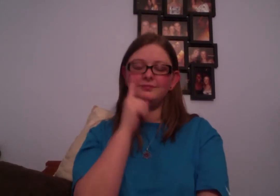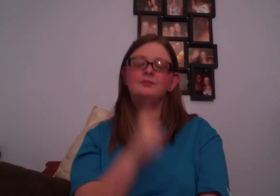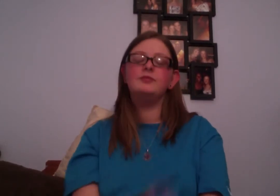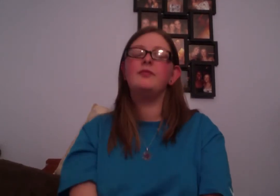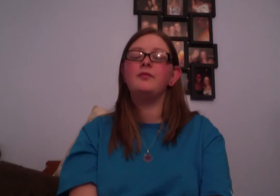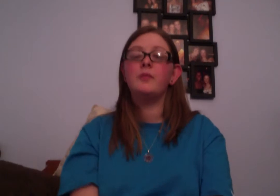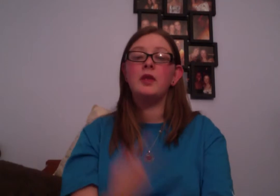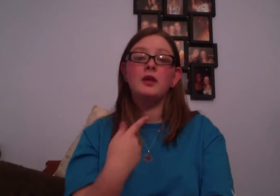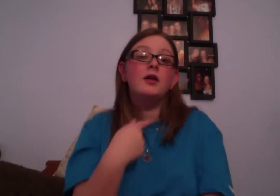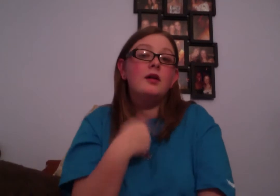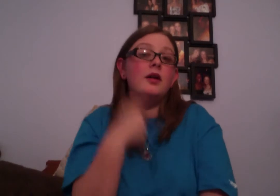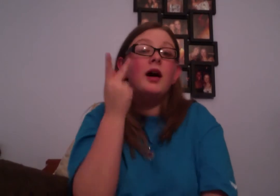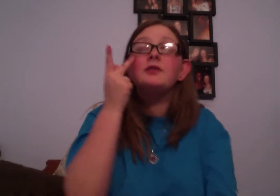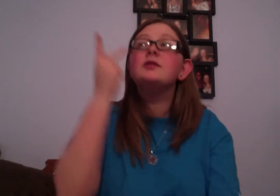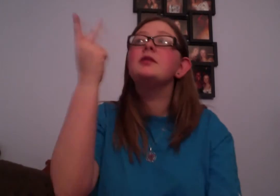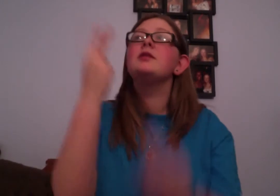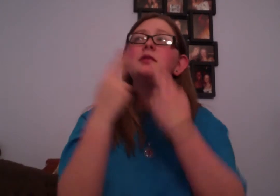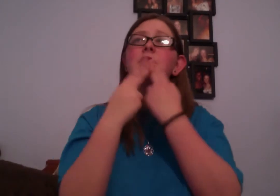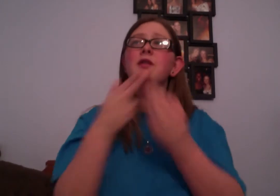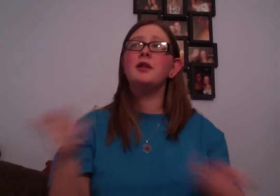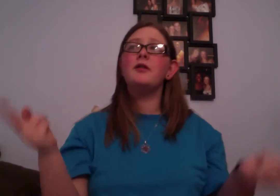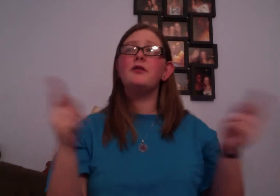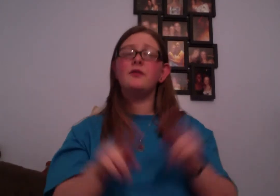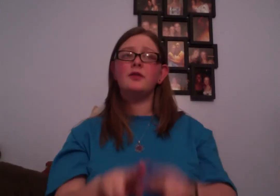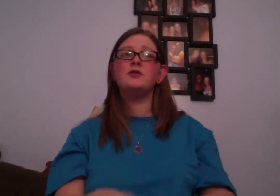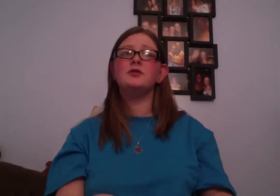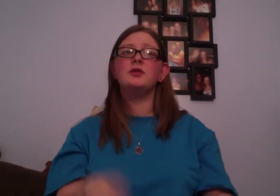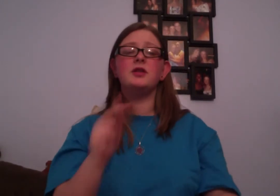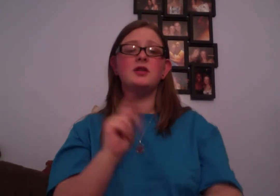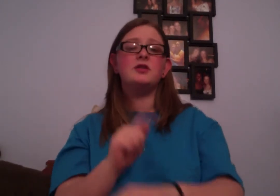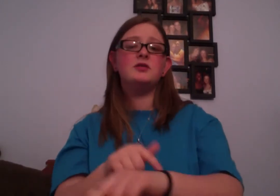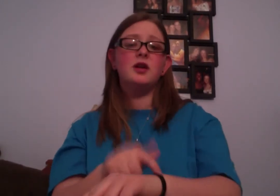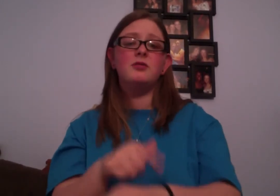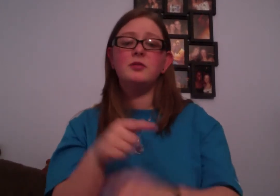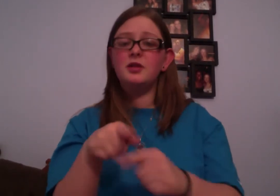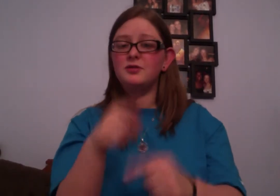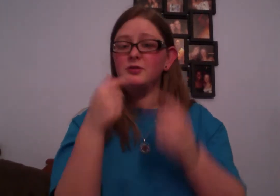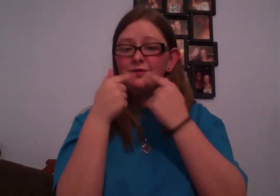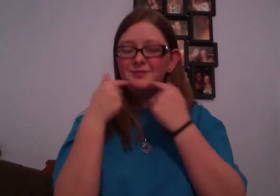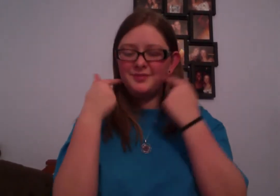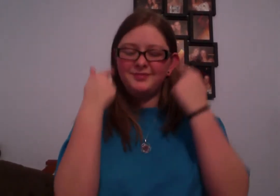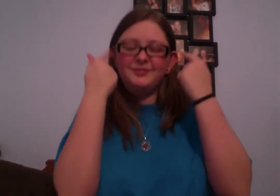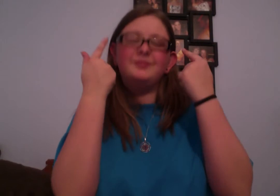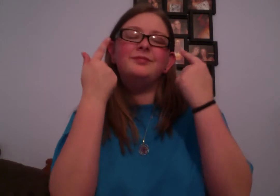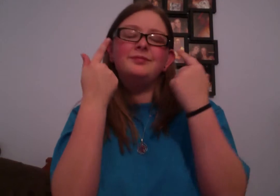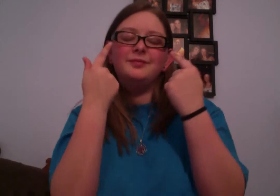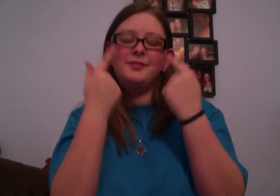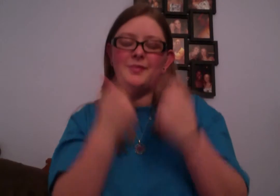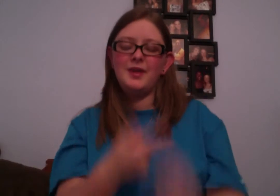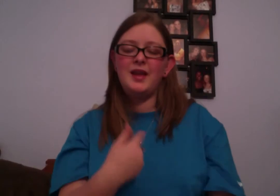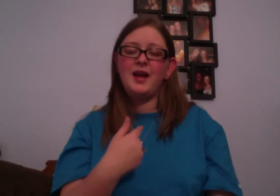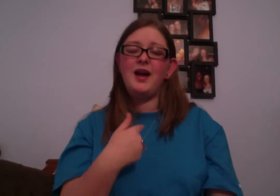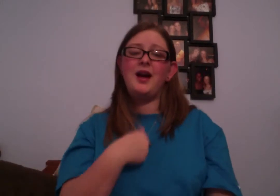I see the heavens each time that you smile I